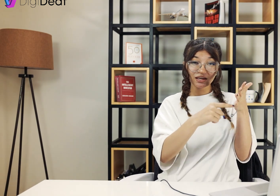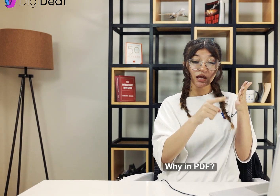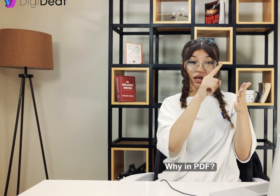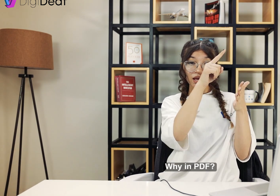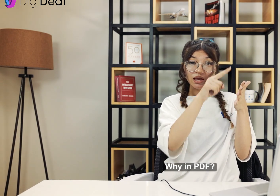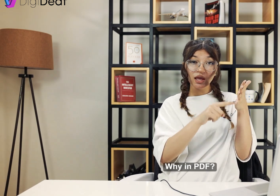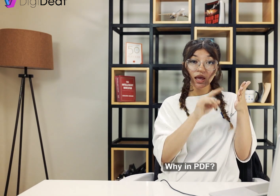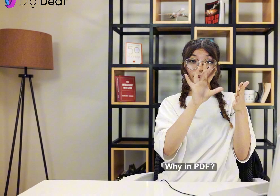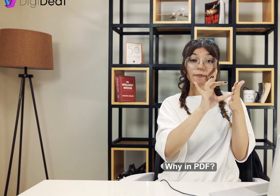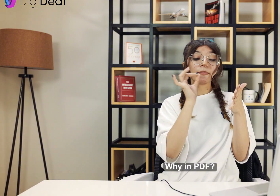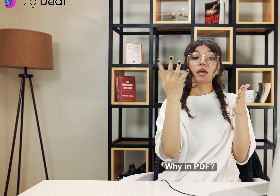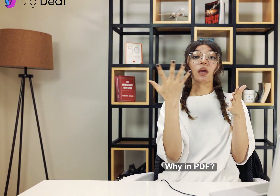Why in PDF?